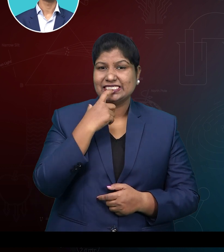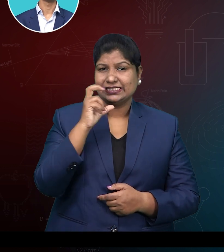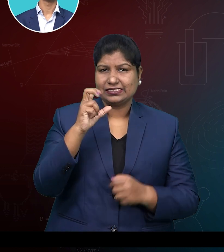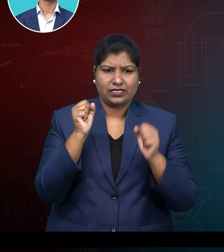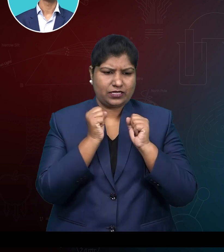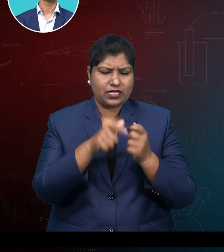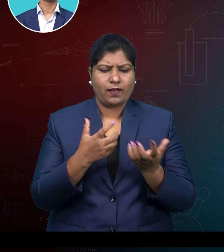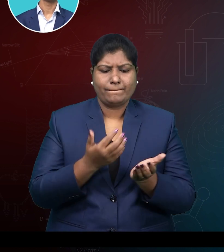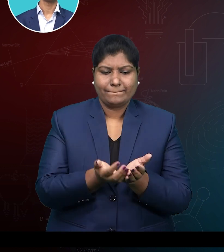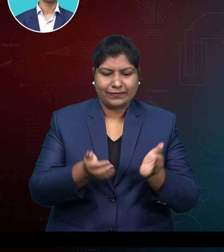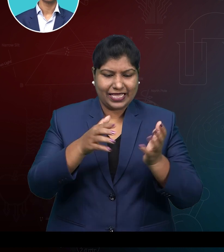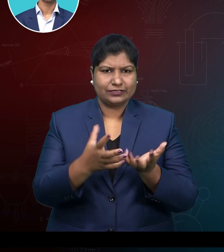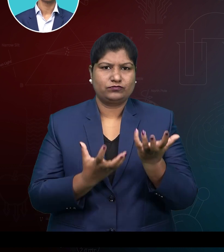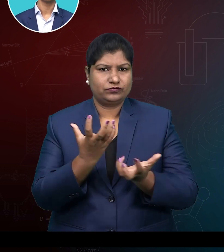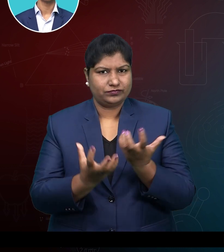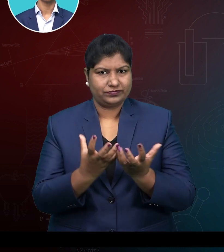beaker.